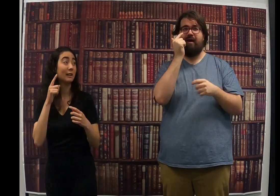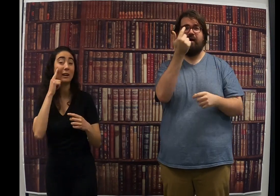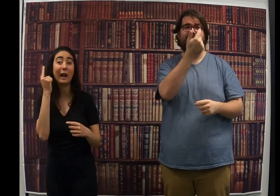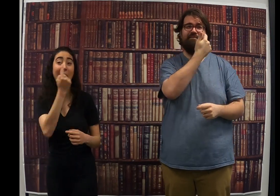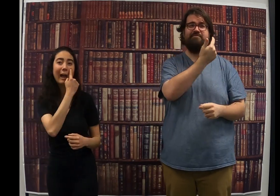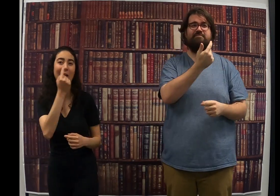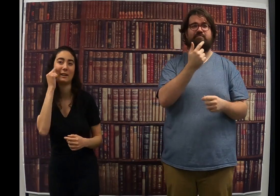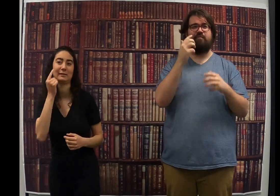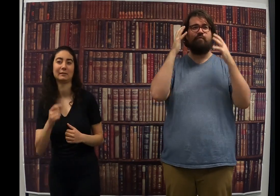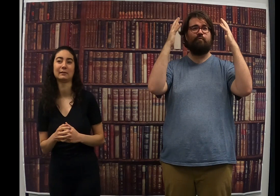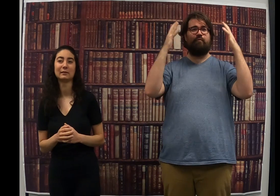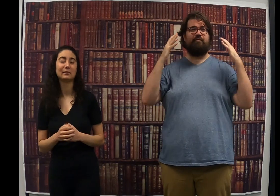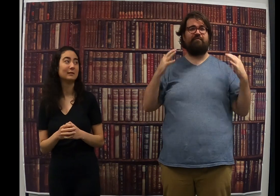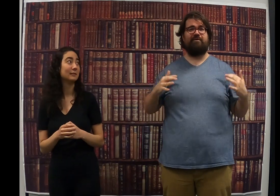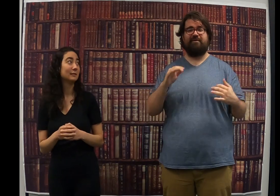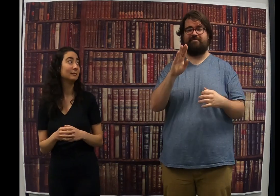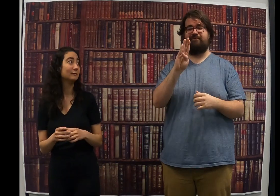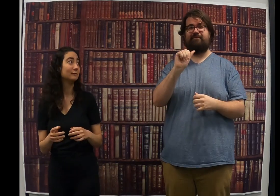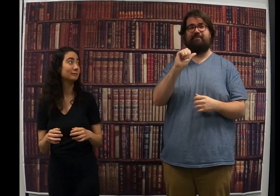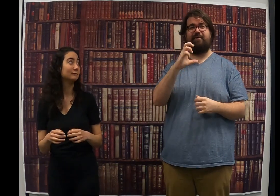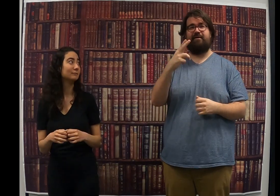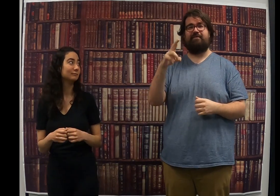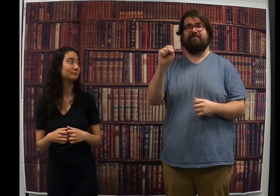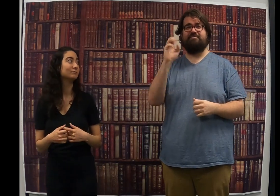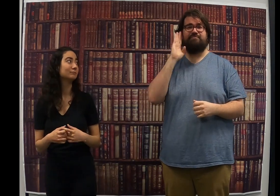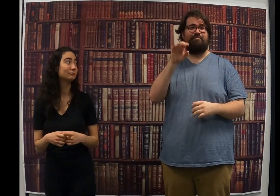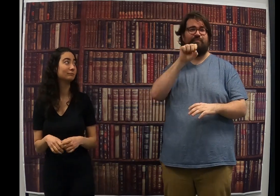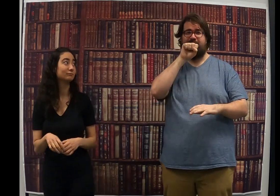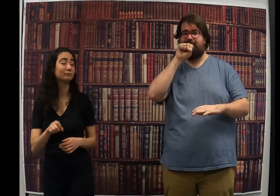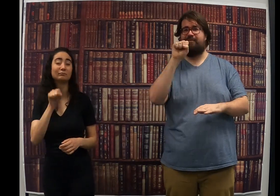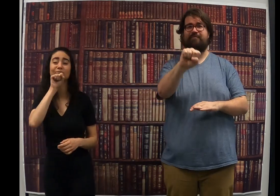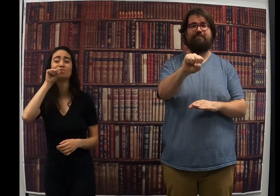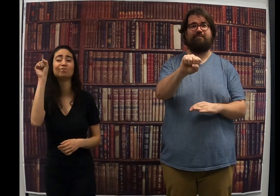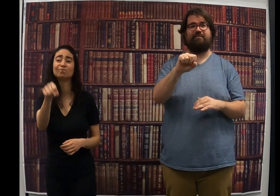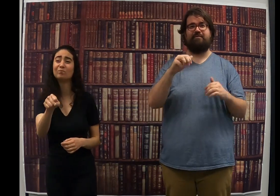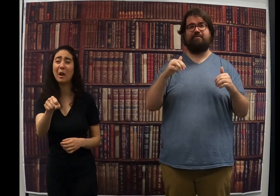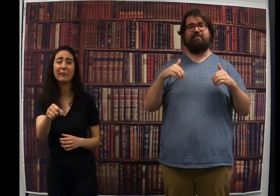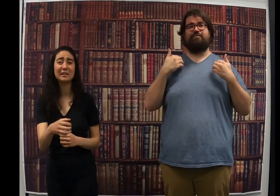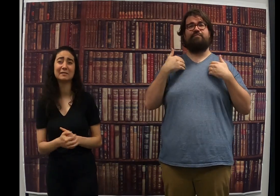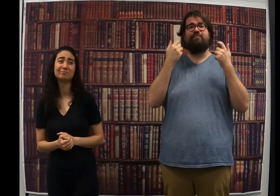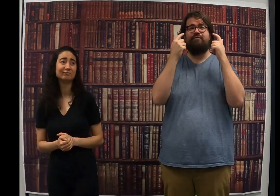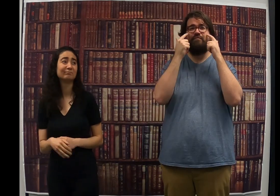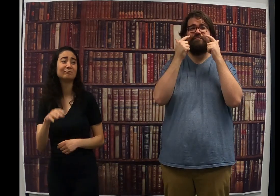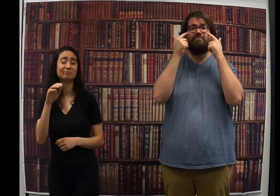of locks that Bacchus would adore. Youthful cheeks fit for Apollo.